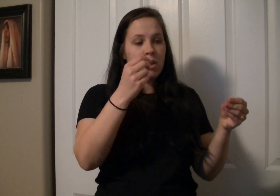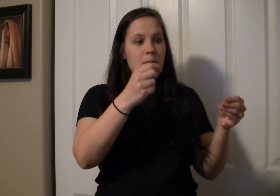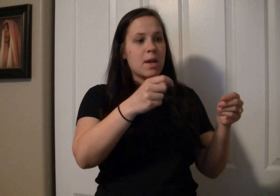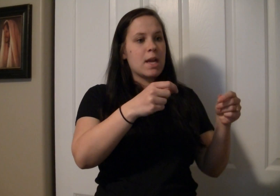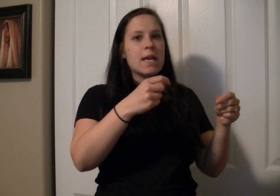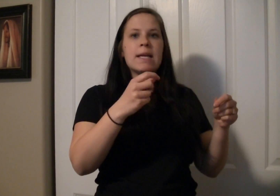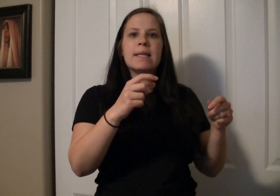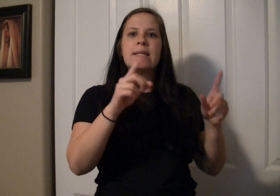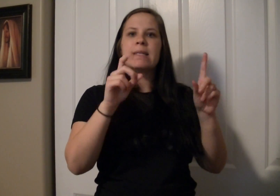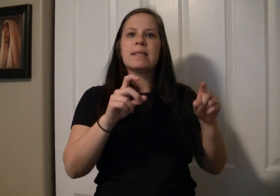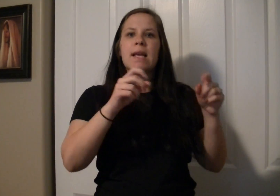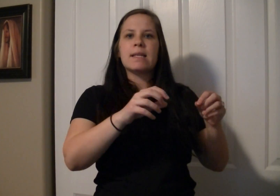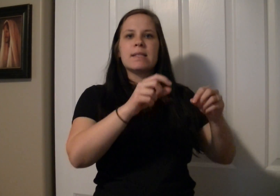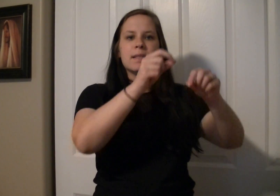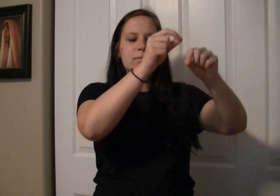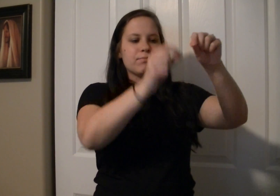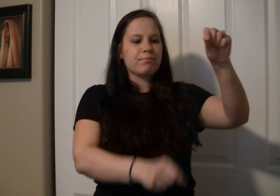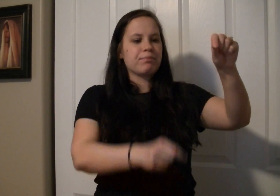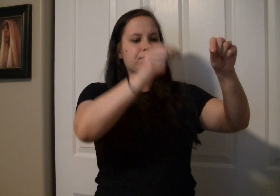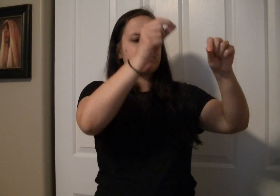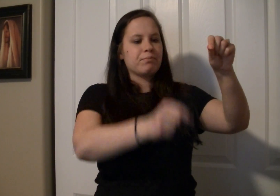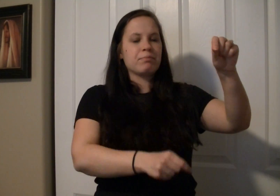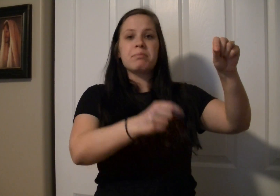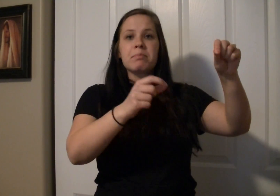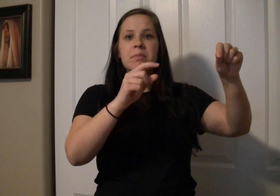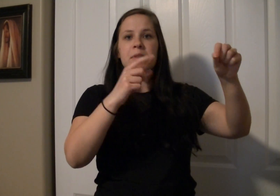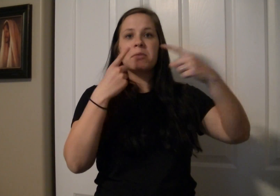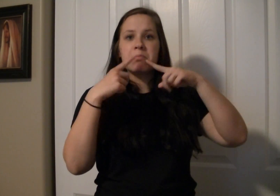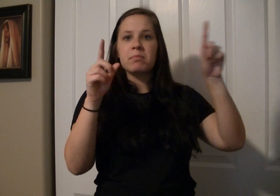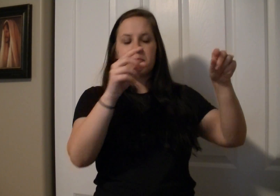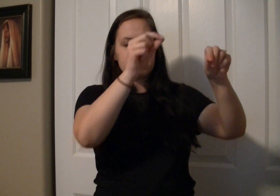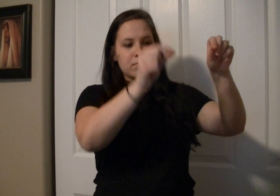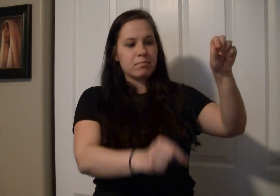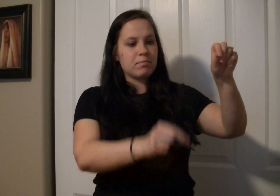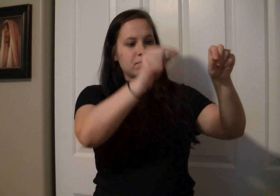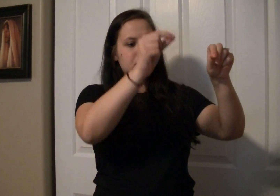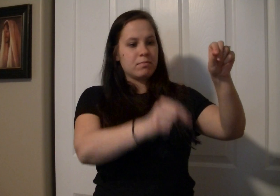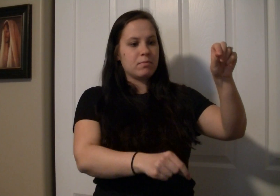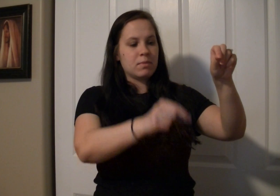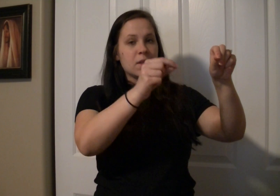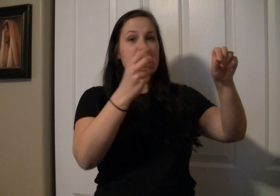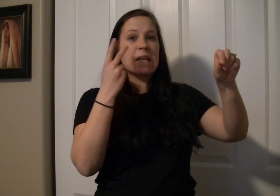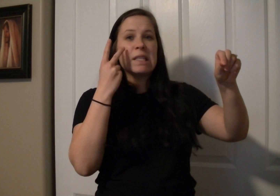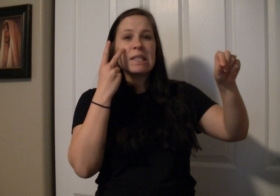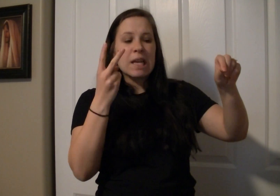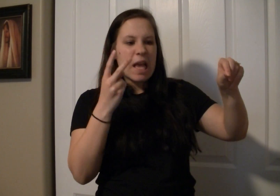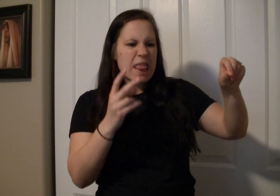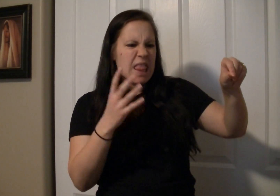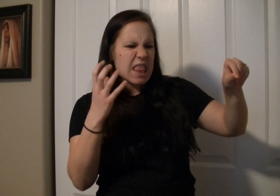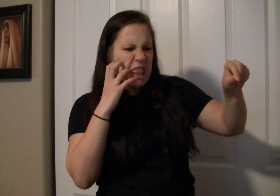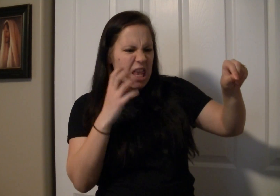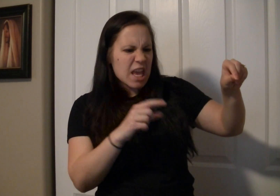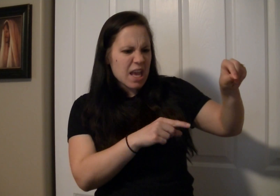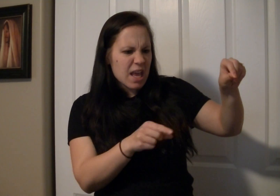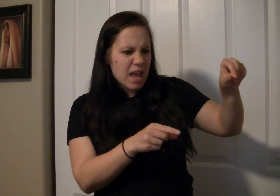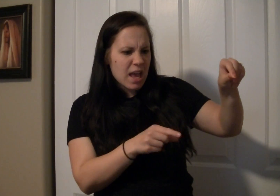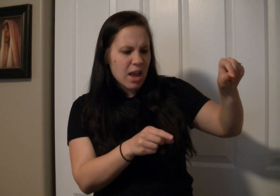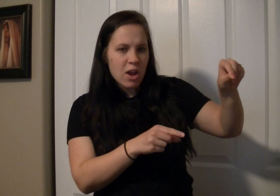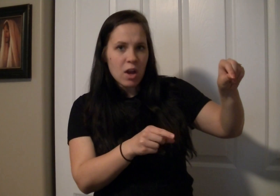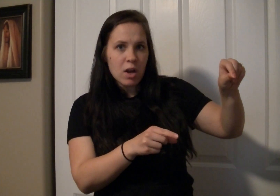going to sew those two places on both sides where it was too thick to sew it with the zipper up. So